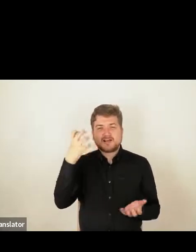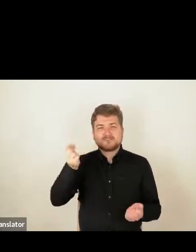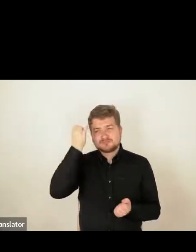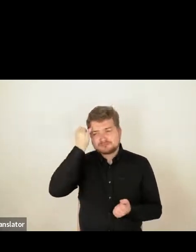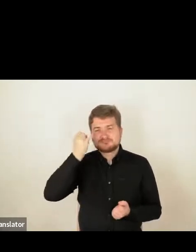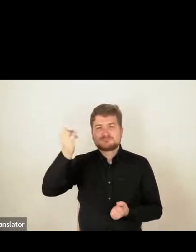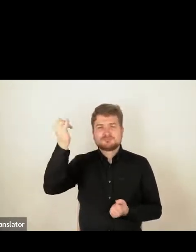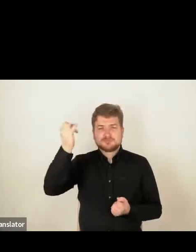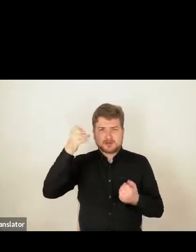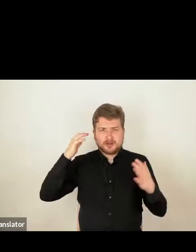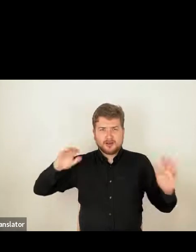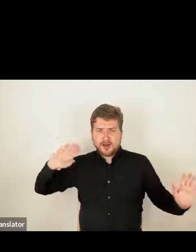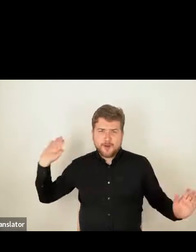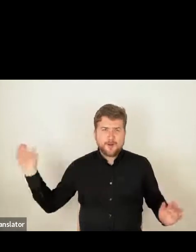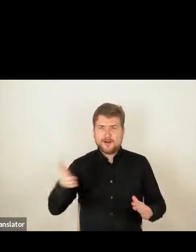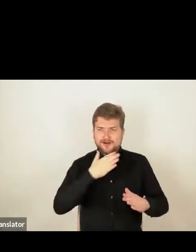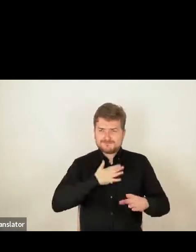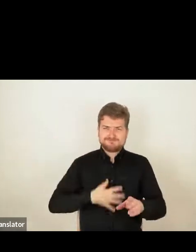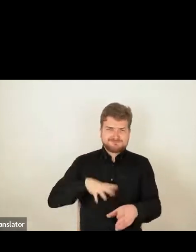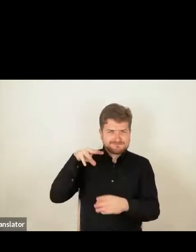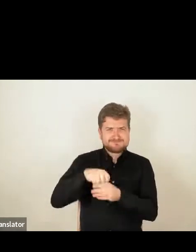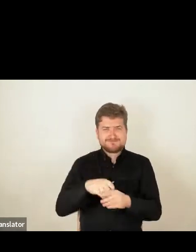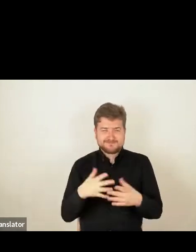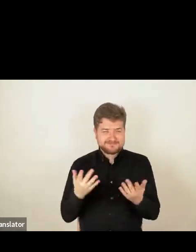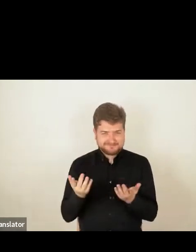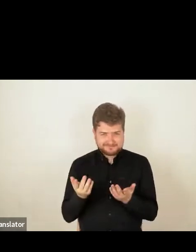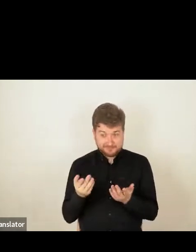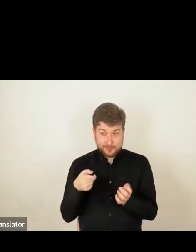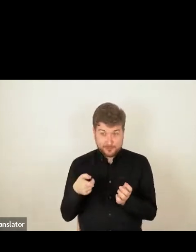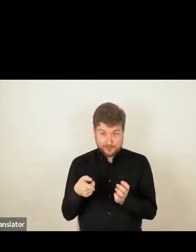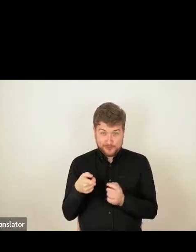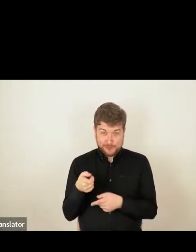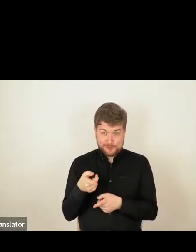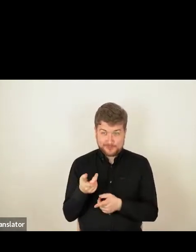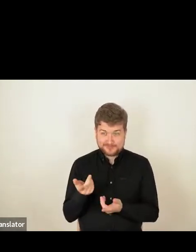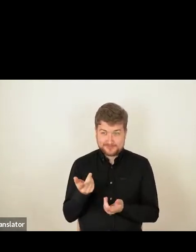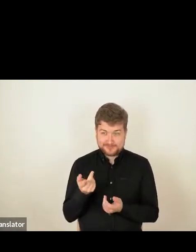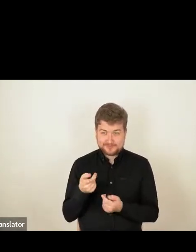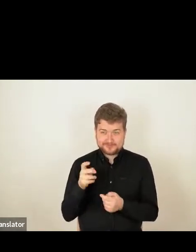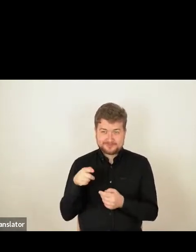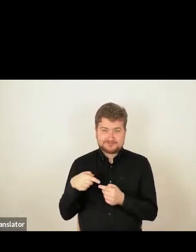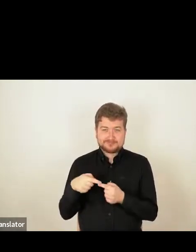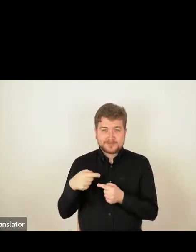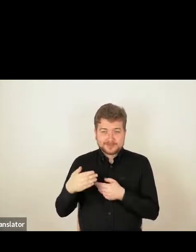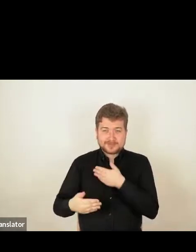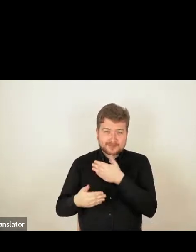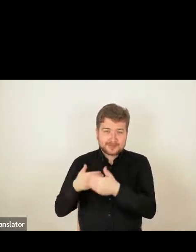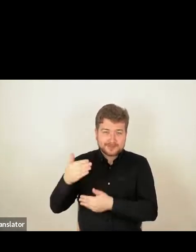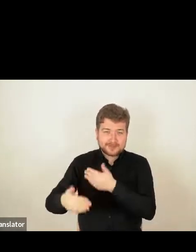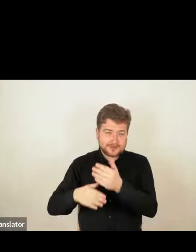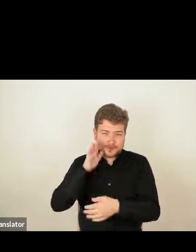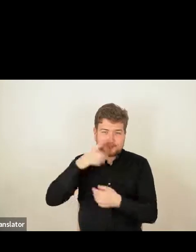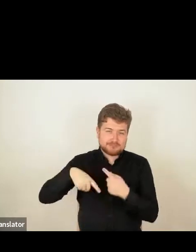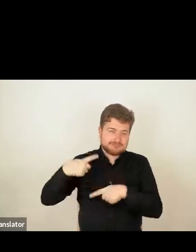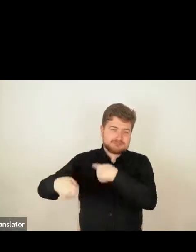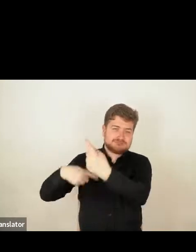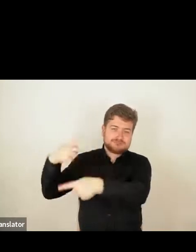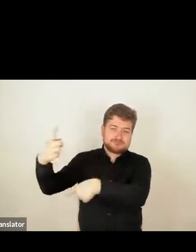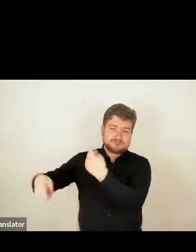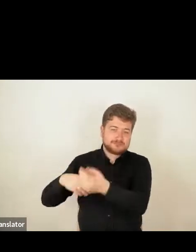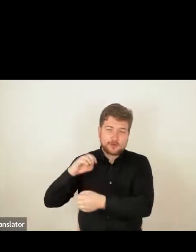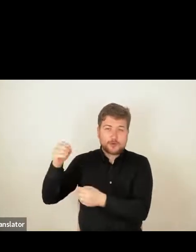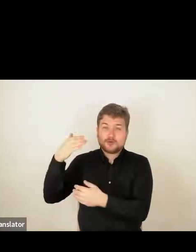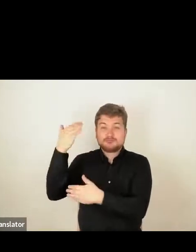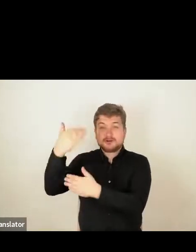straight away. So that's my final message is this is a continuous process. As things start to change, people